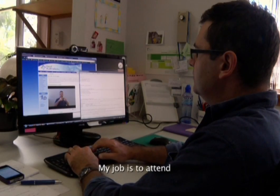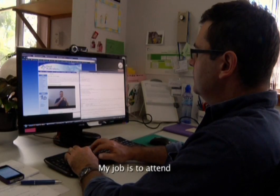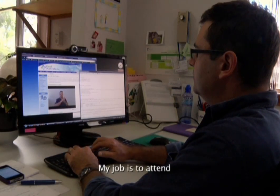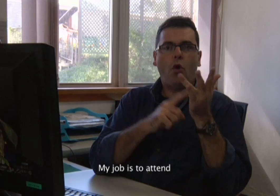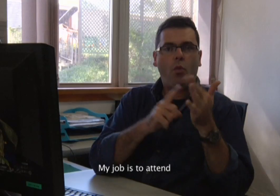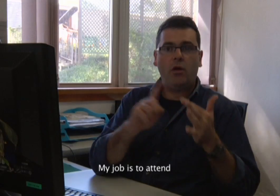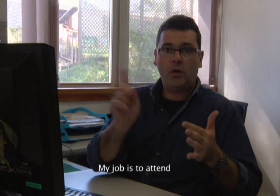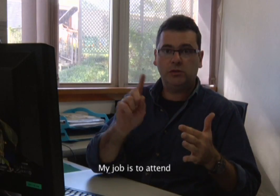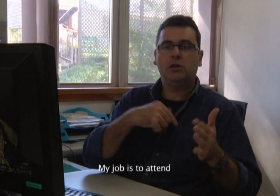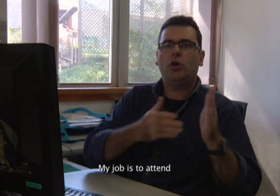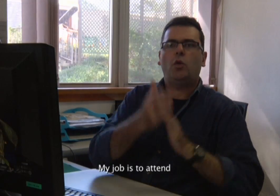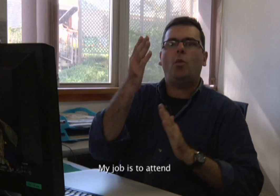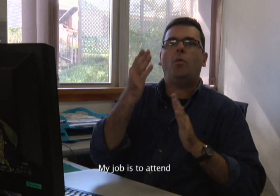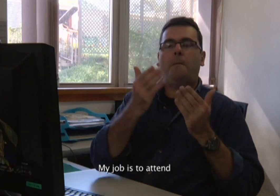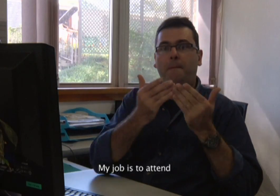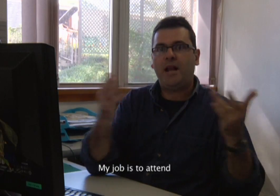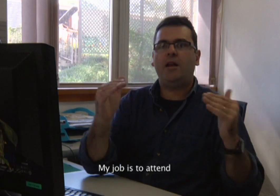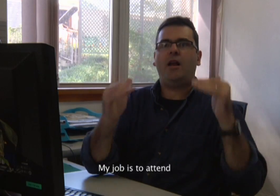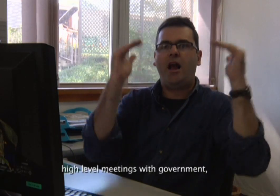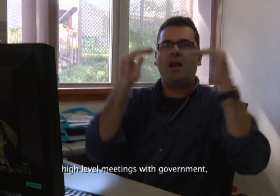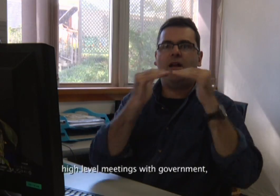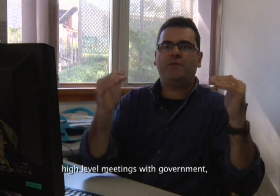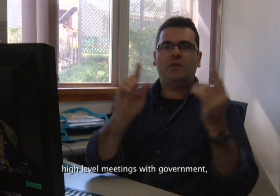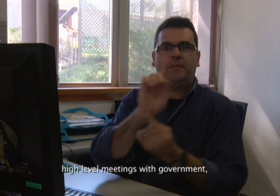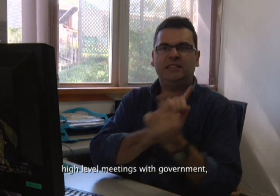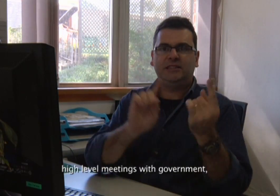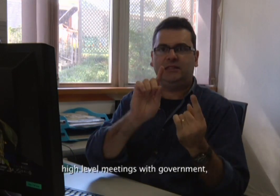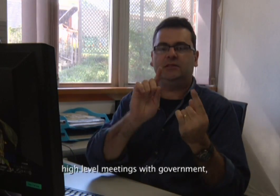My job is to attend high-level meetings